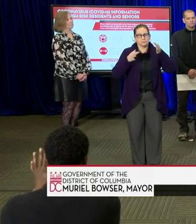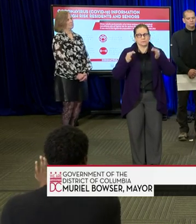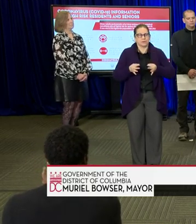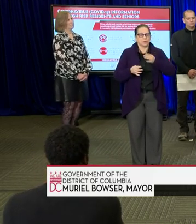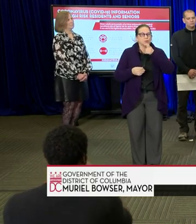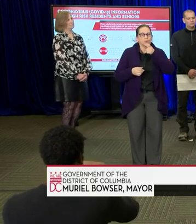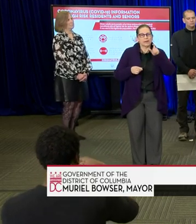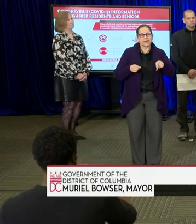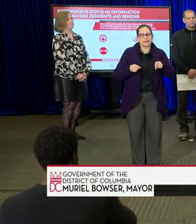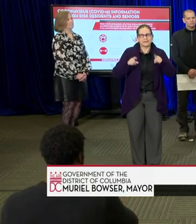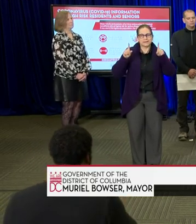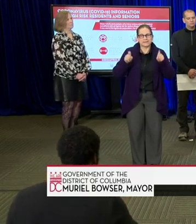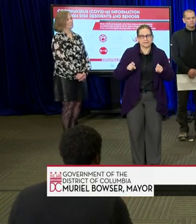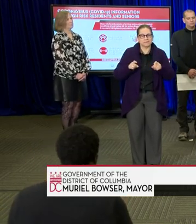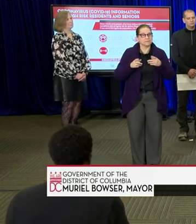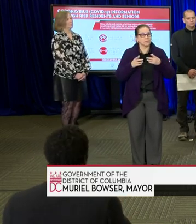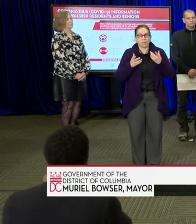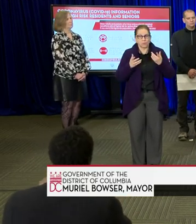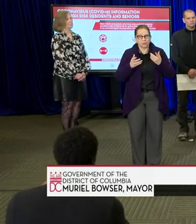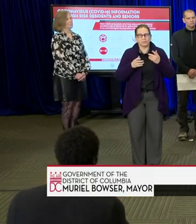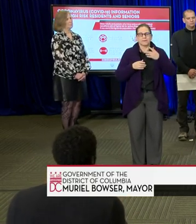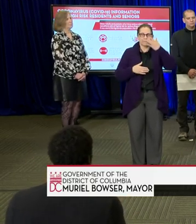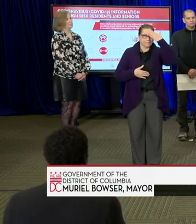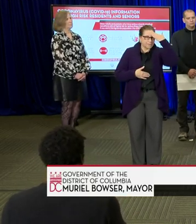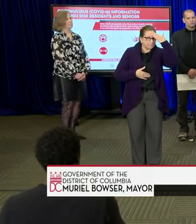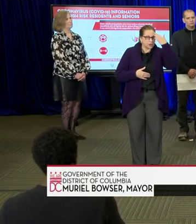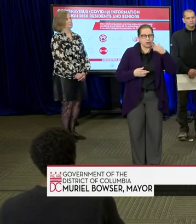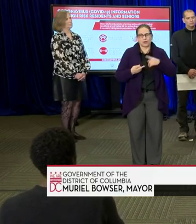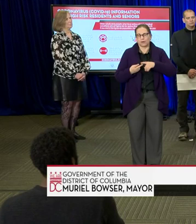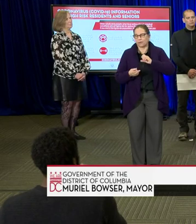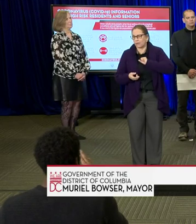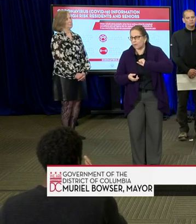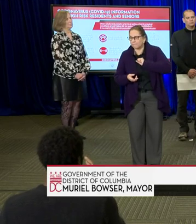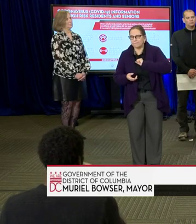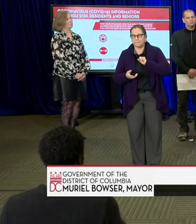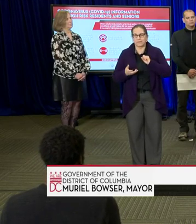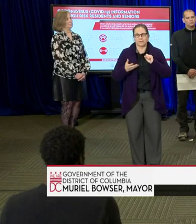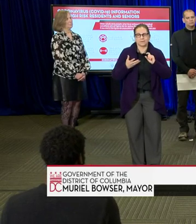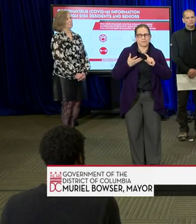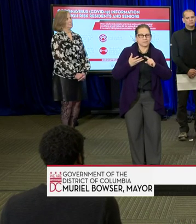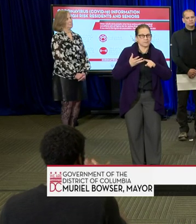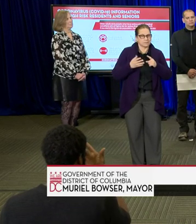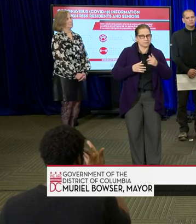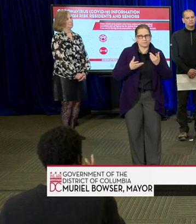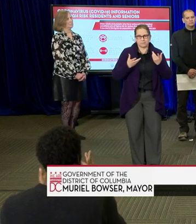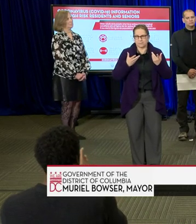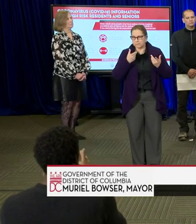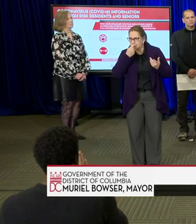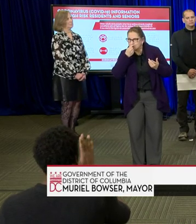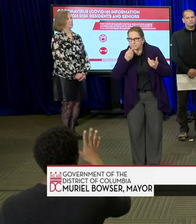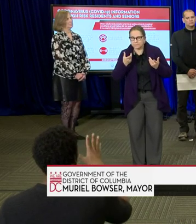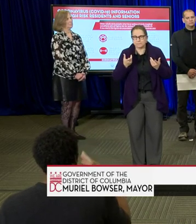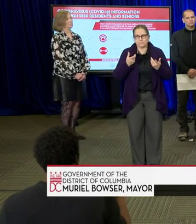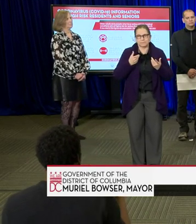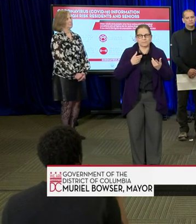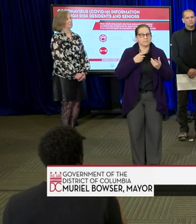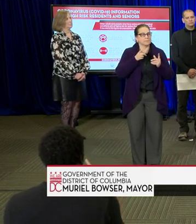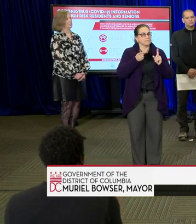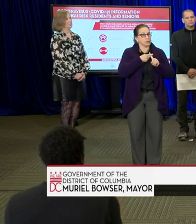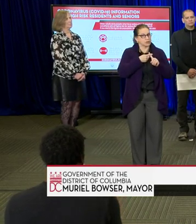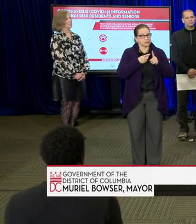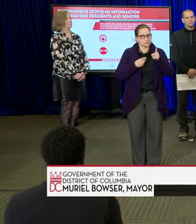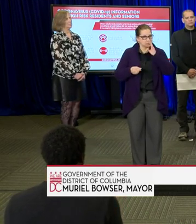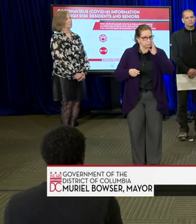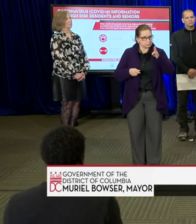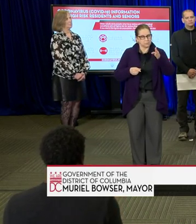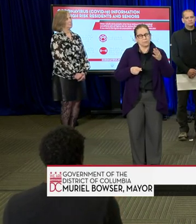experiencing a medical emergency, to contact their healthcare provider. Healthcare providers have established the protocols that they're going to